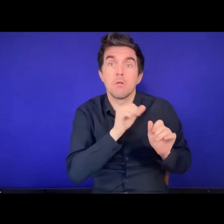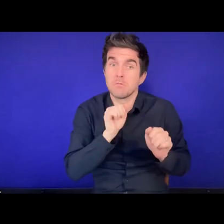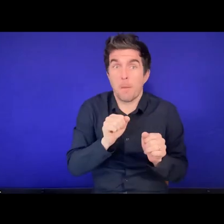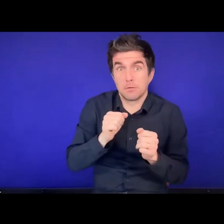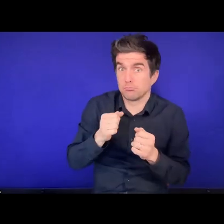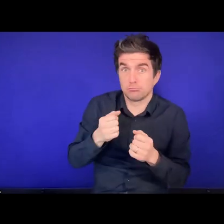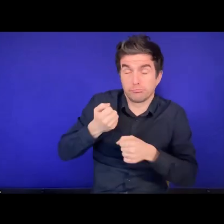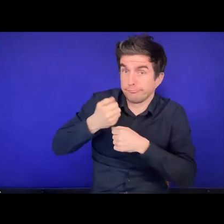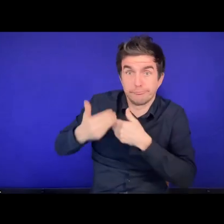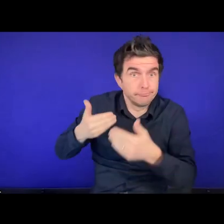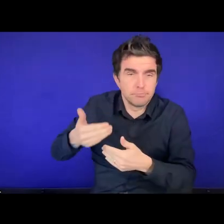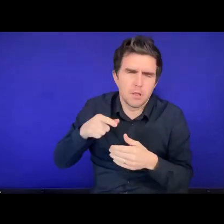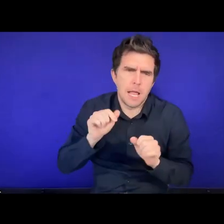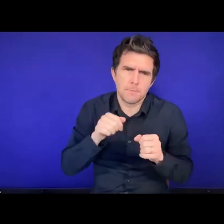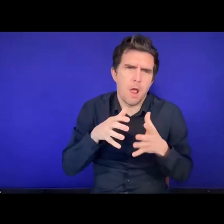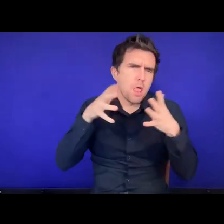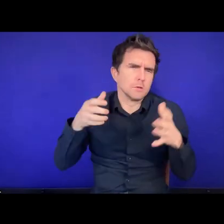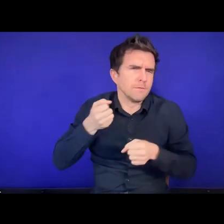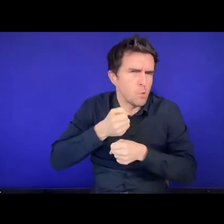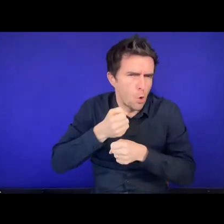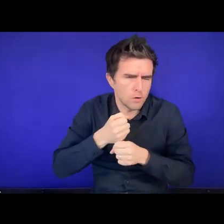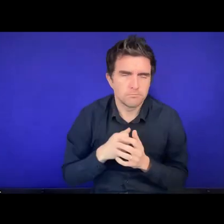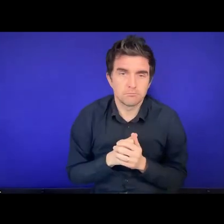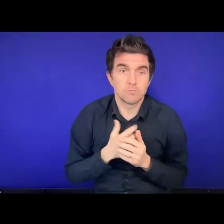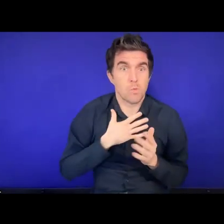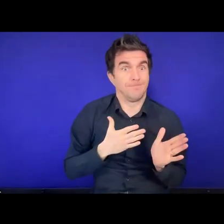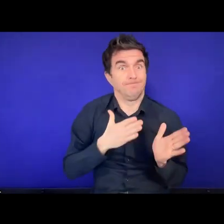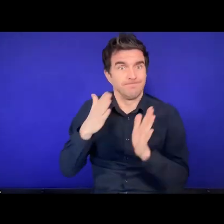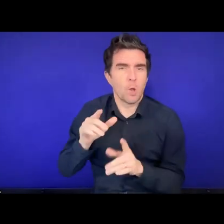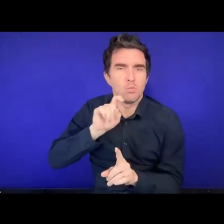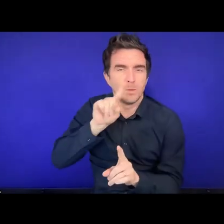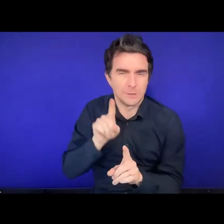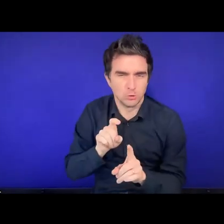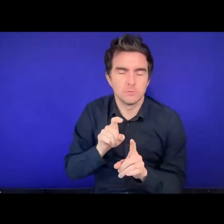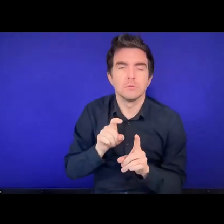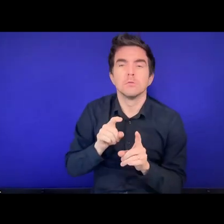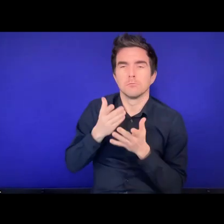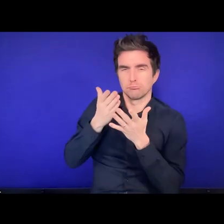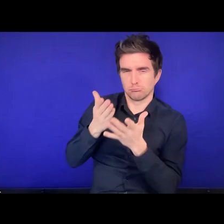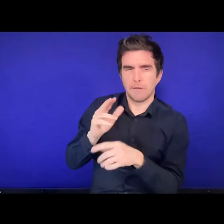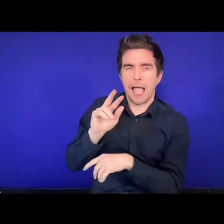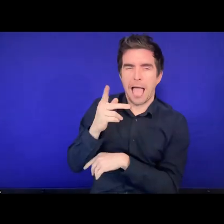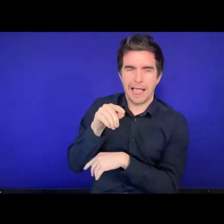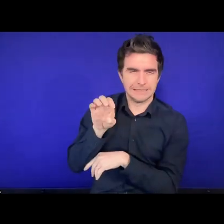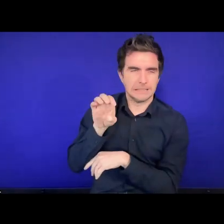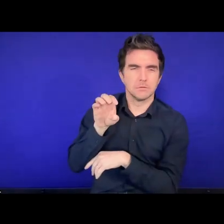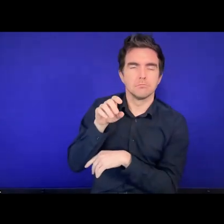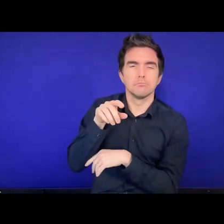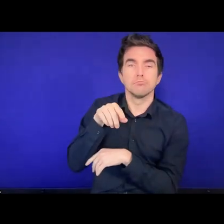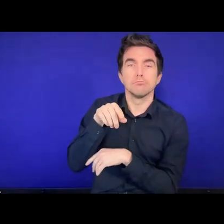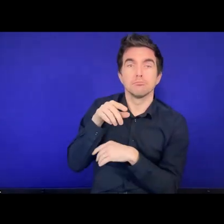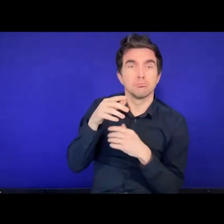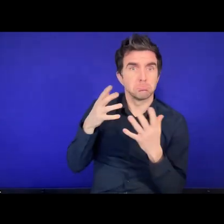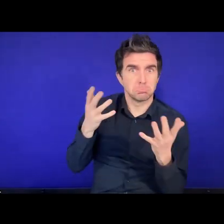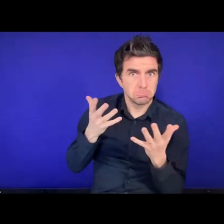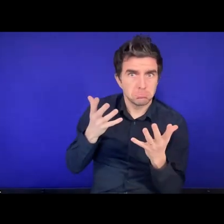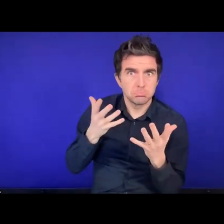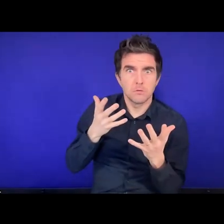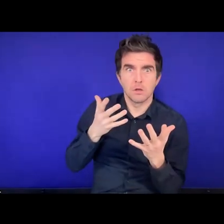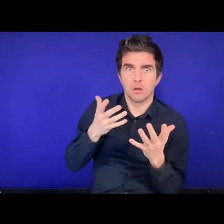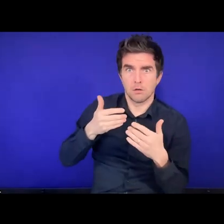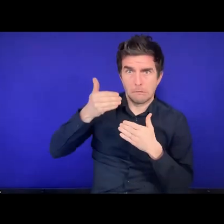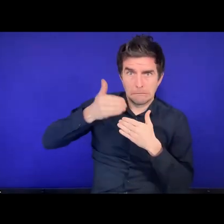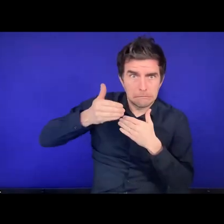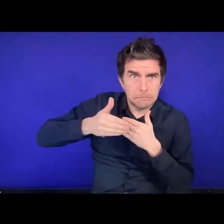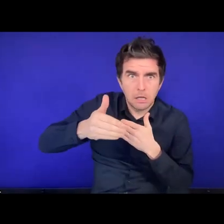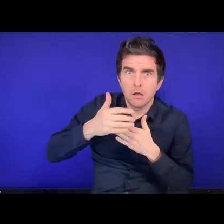about the meeting, the scheduling, the appointments for interviews that you mentioned. I think this is related to your